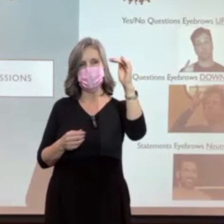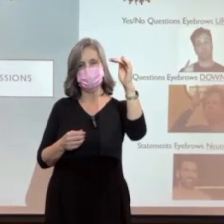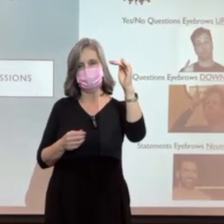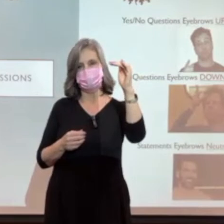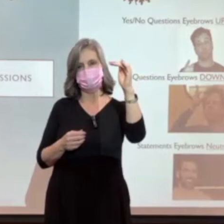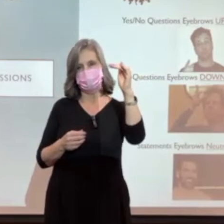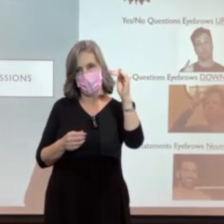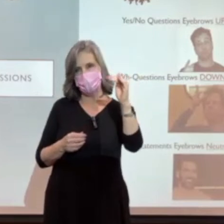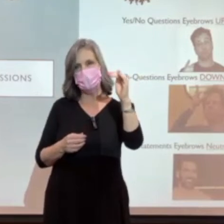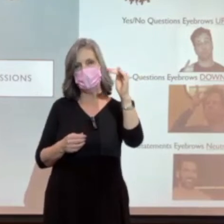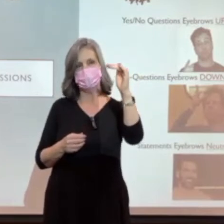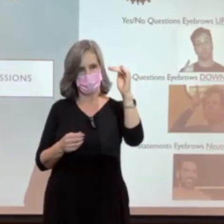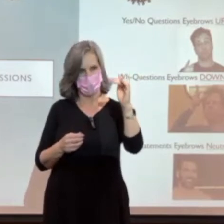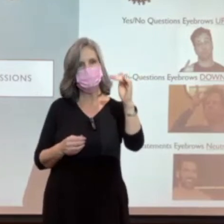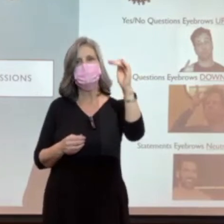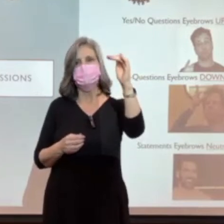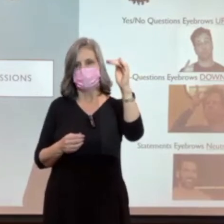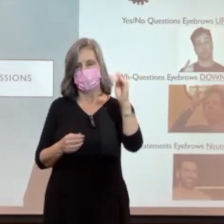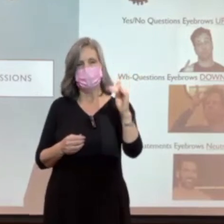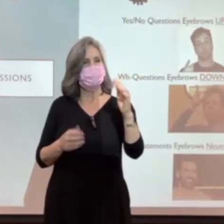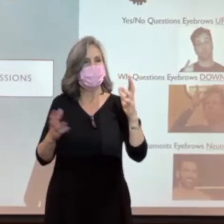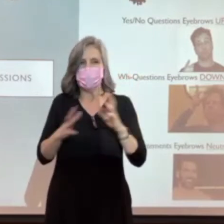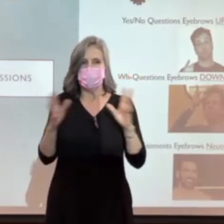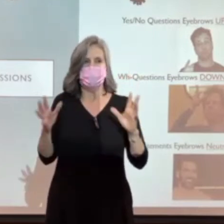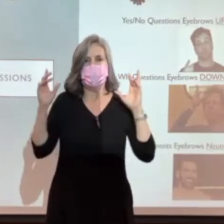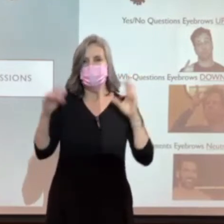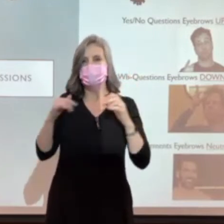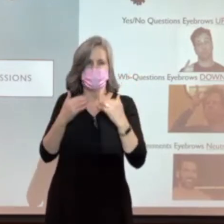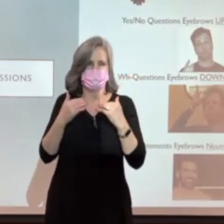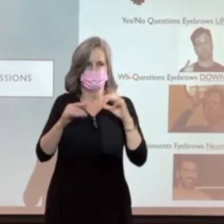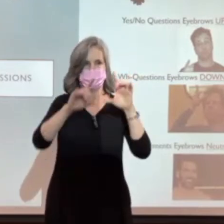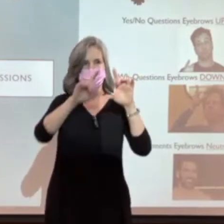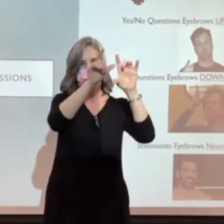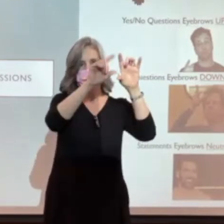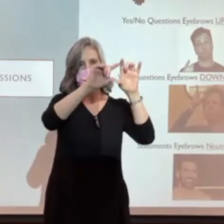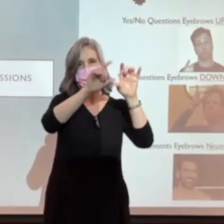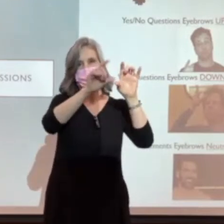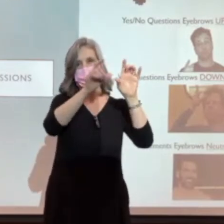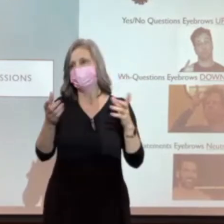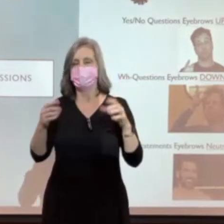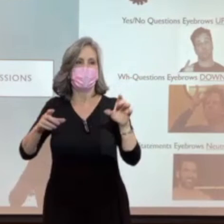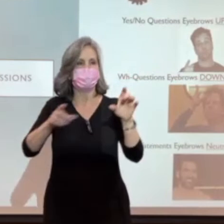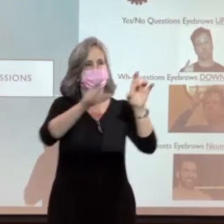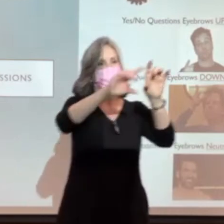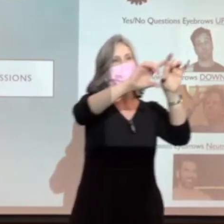like profound and severe, you can't hear any voices, like the remember that